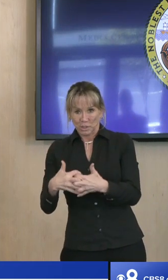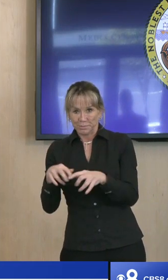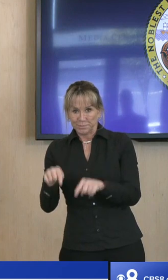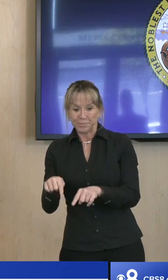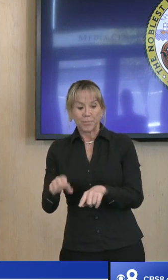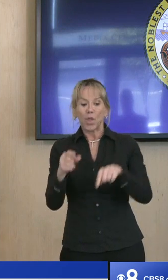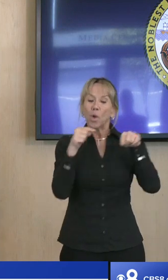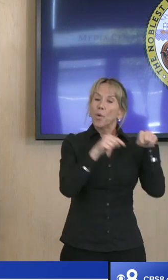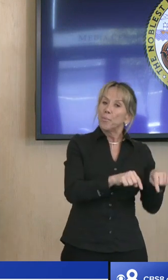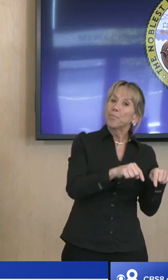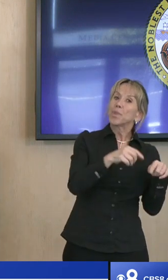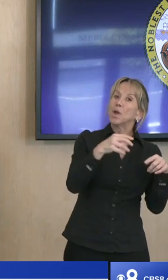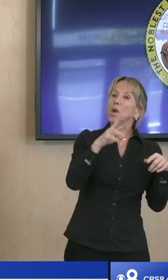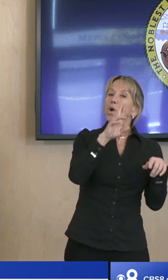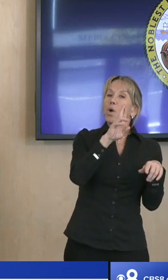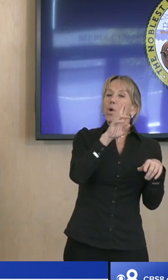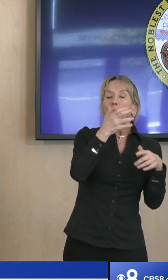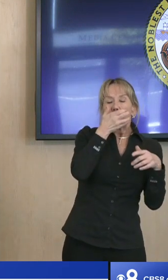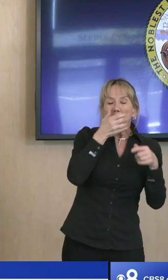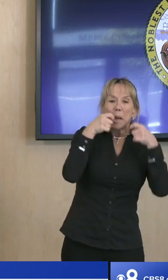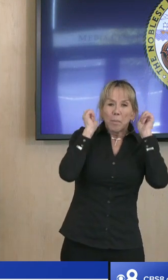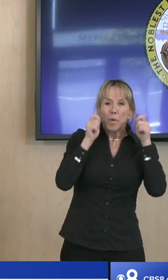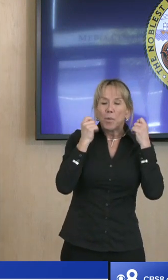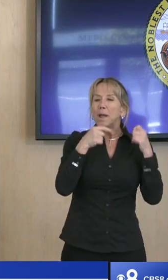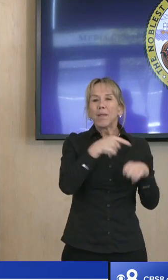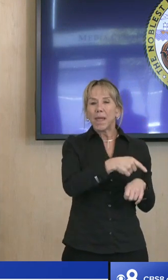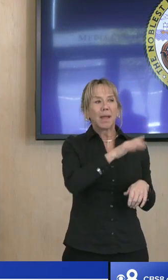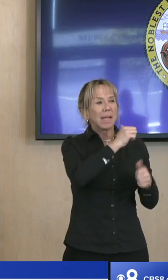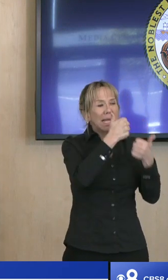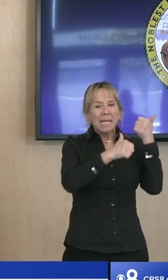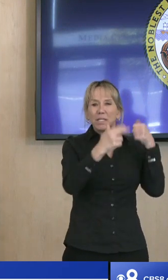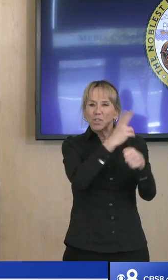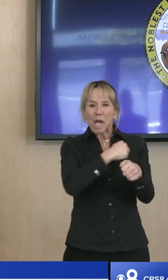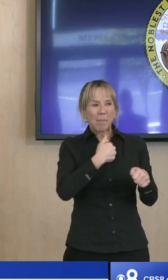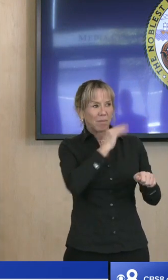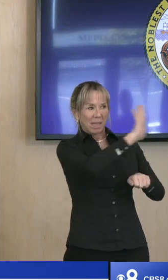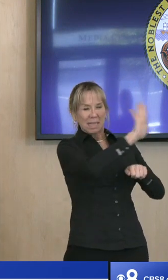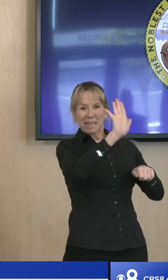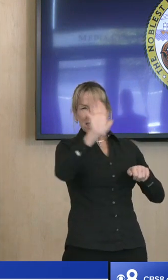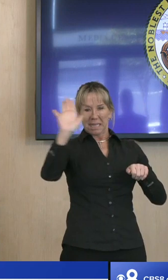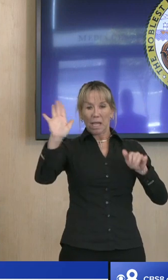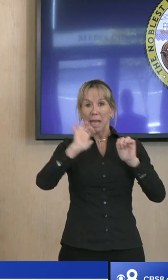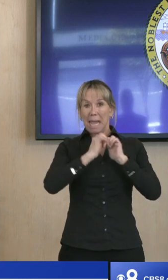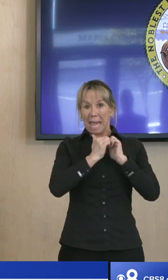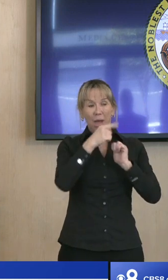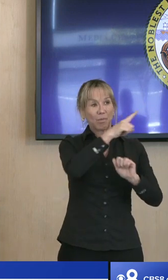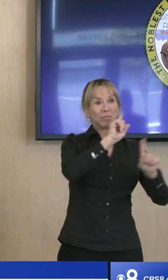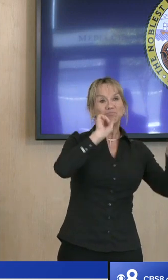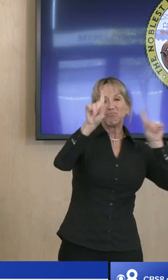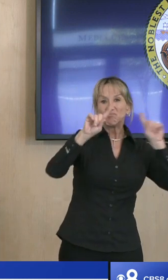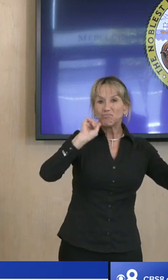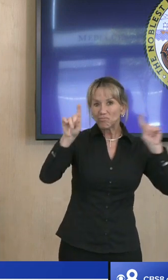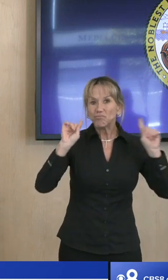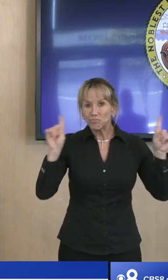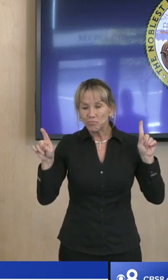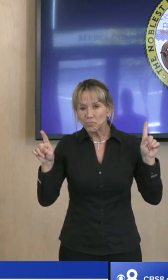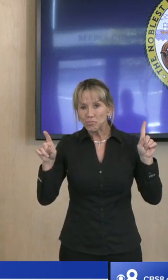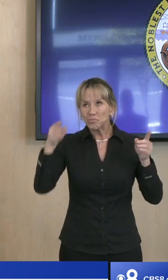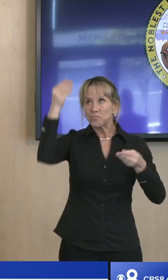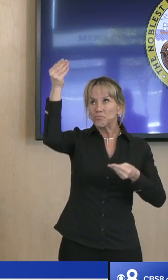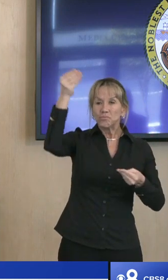receiving PPEs, ventilators, and PAPRs, all of that stuff. When that supply chain